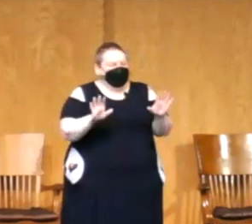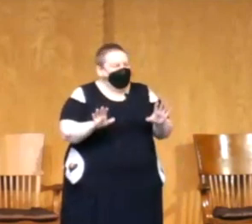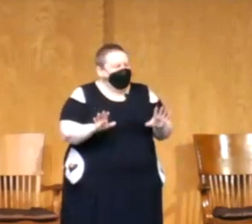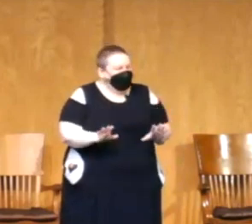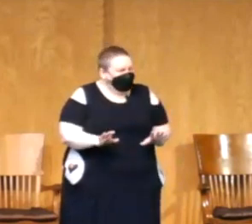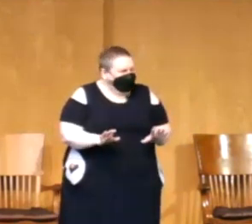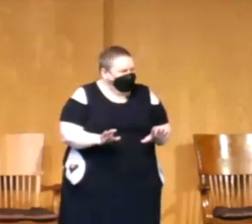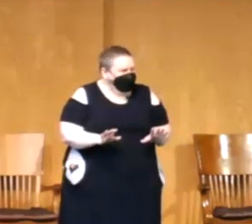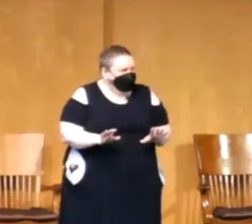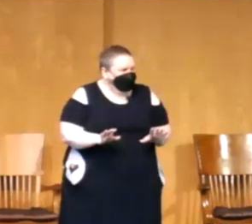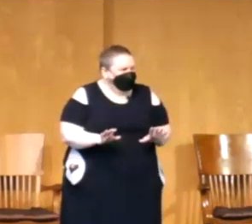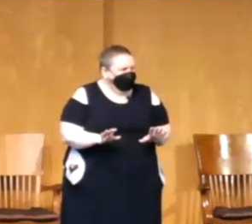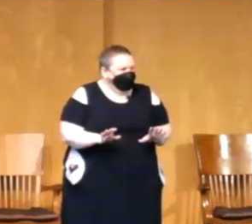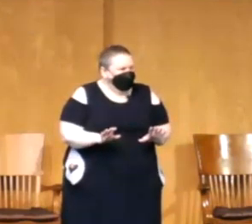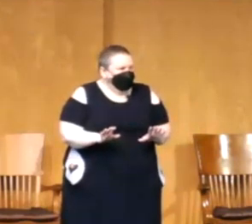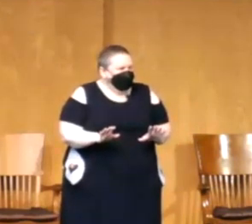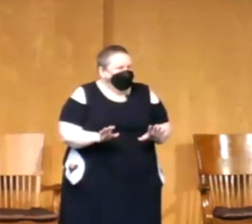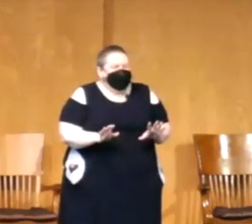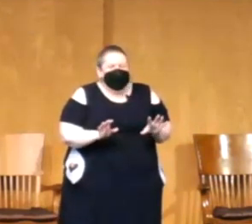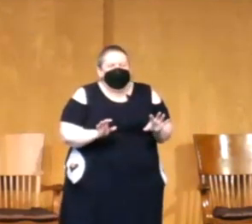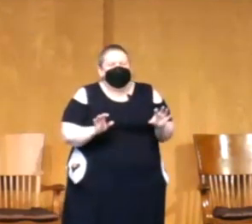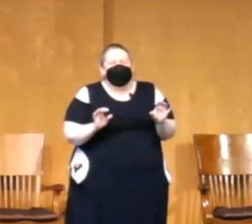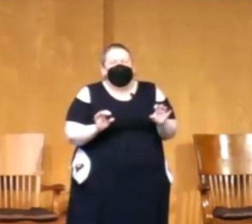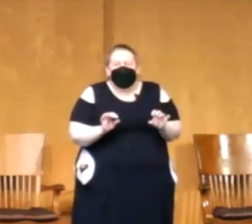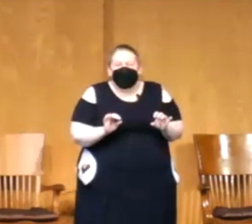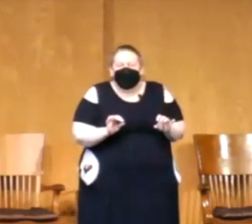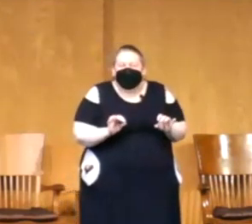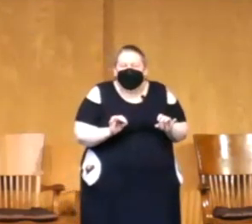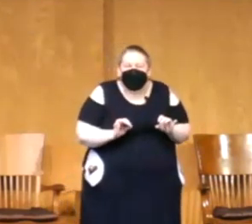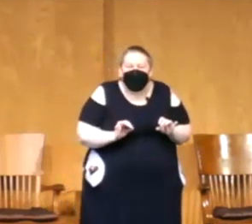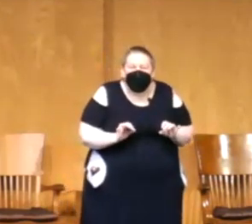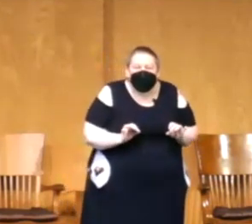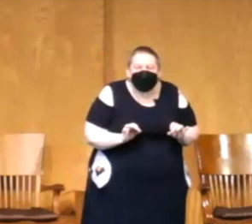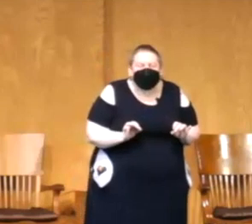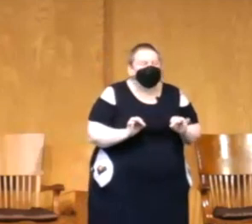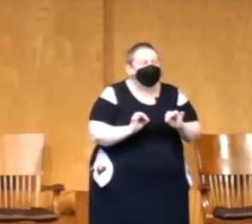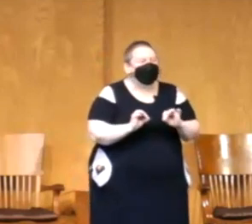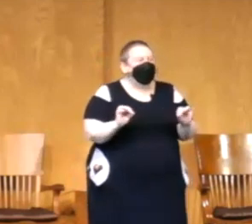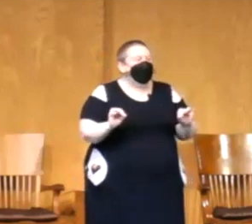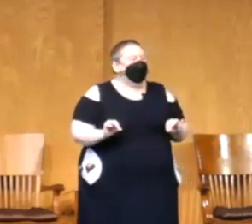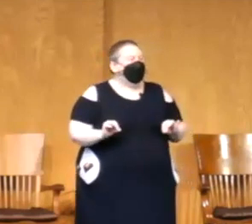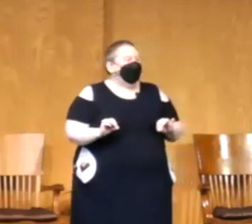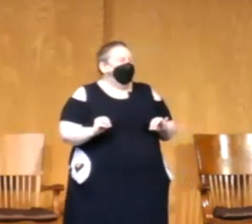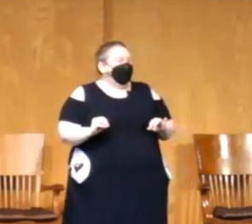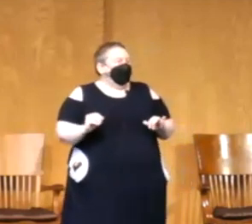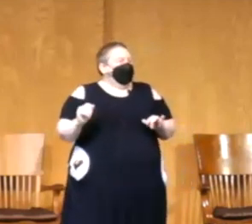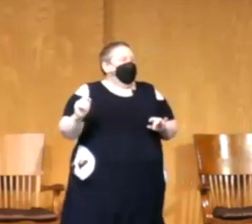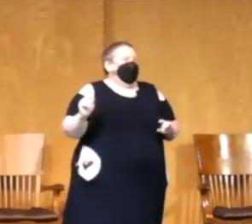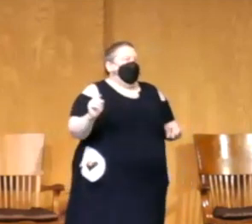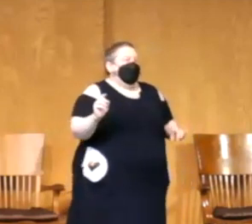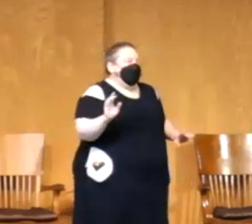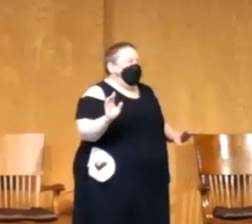And to find, to be startled and surprised to discover